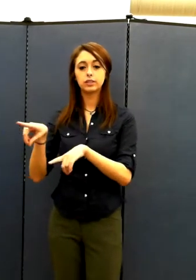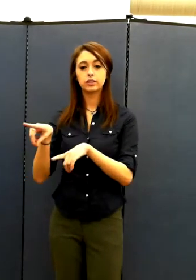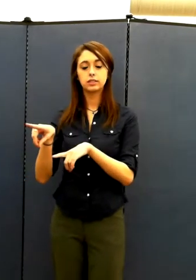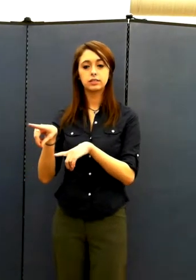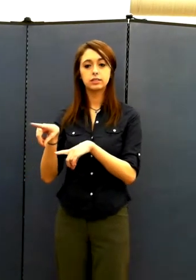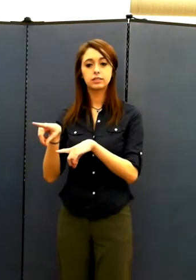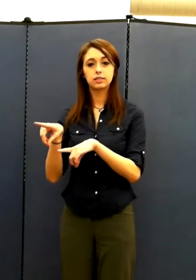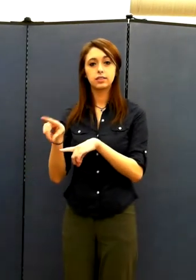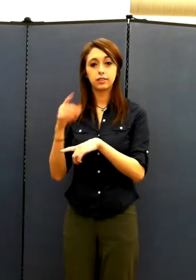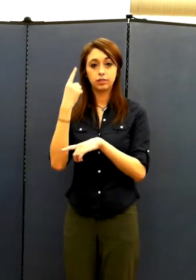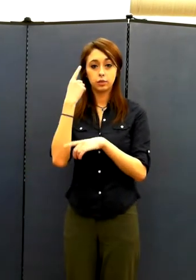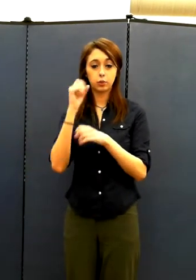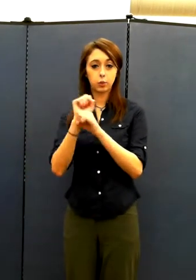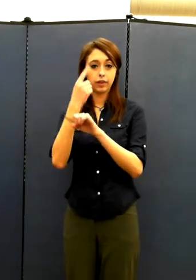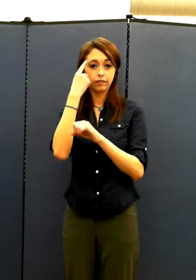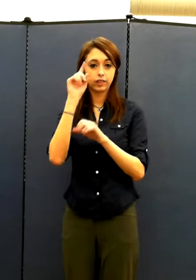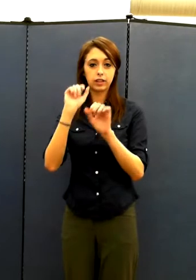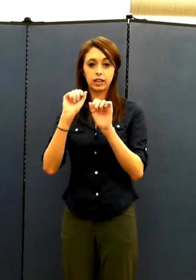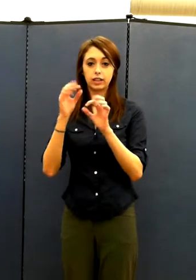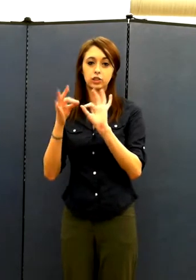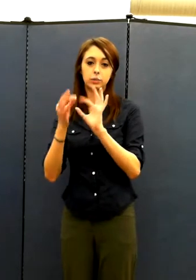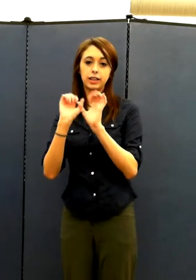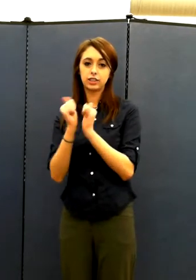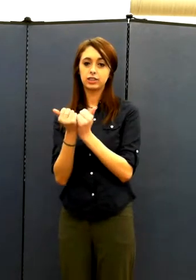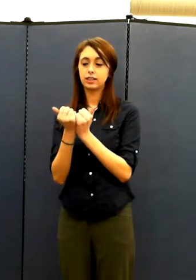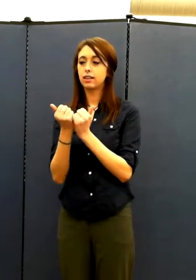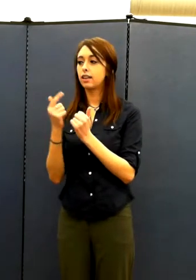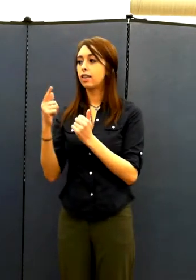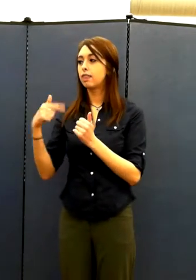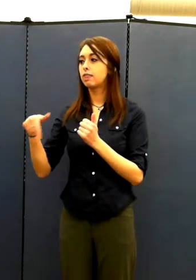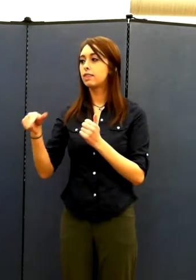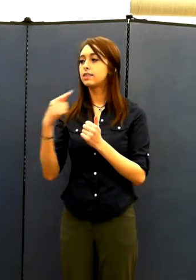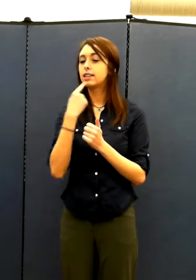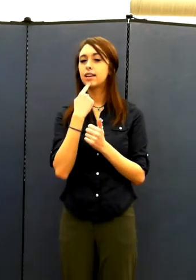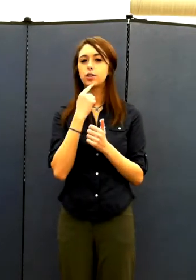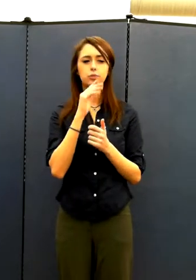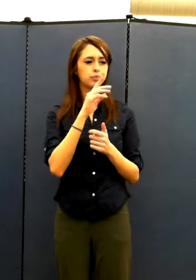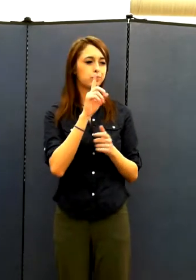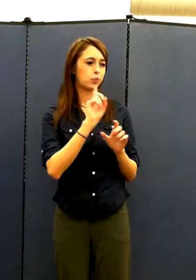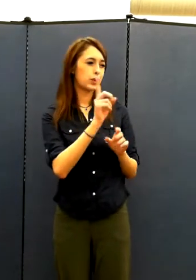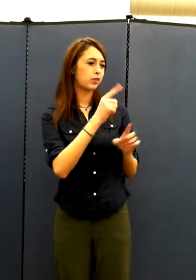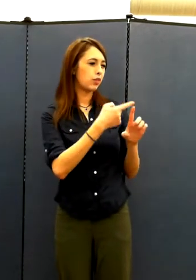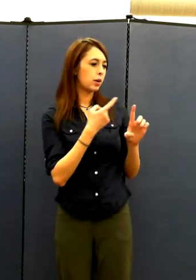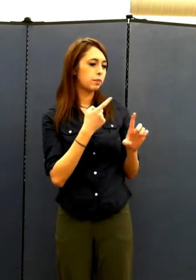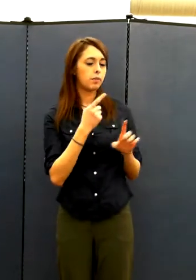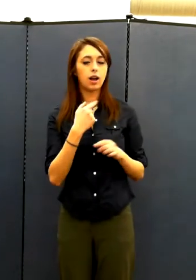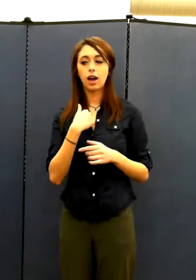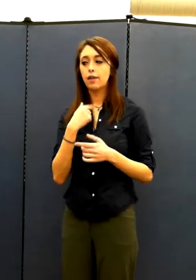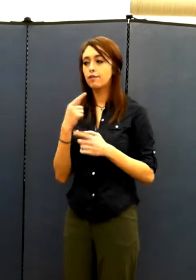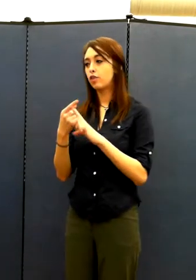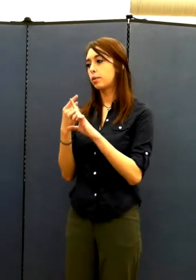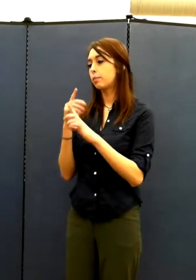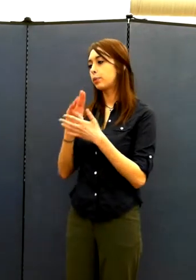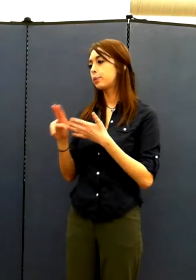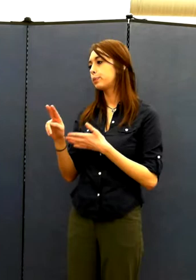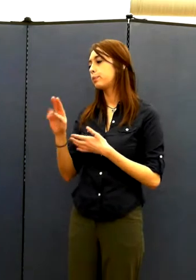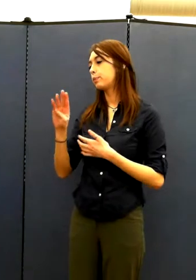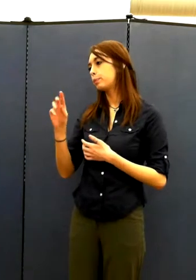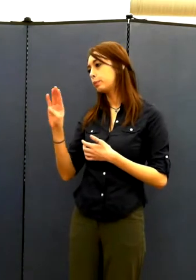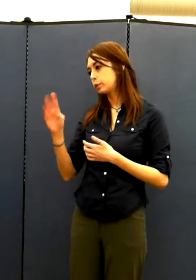interpreting agency. And so they said, oh, where are you from? And so the girl says, oh, I'm from Bloomsburg. And she said, oh, well, I